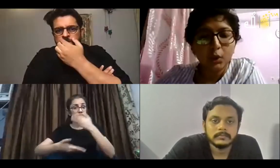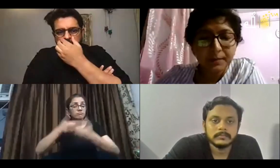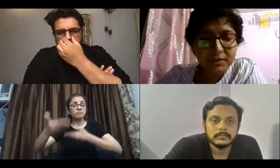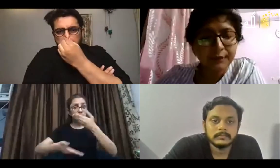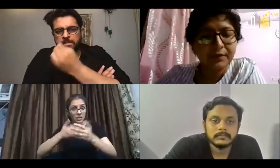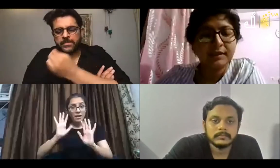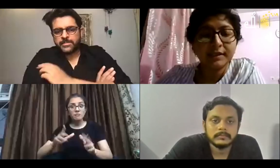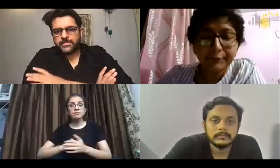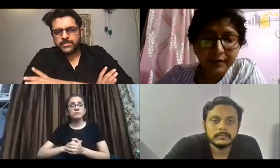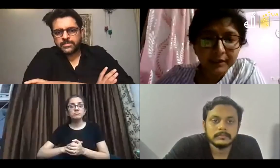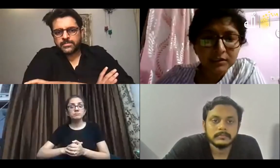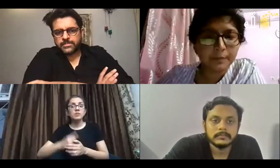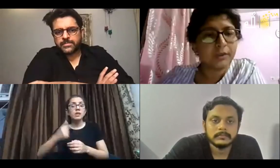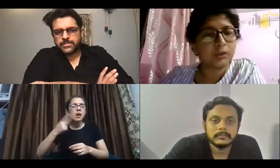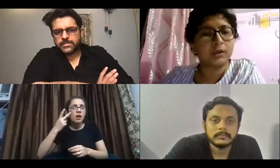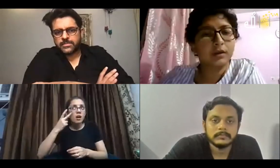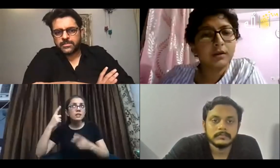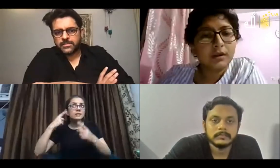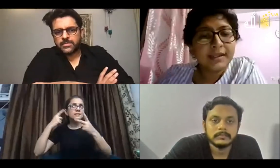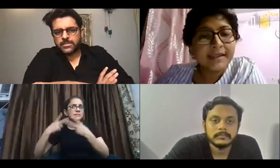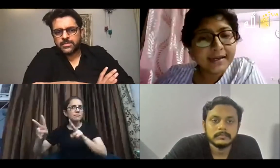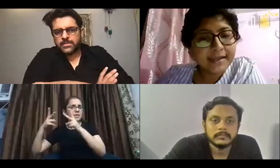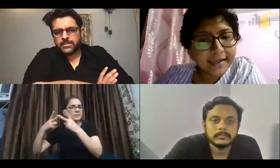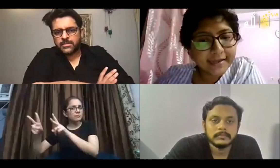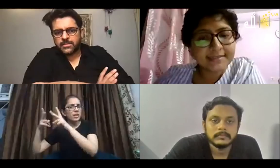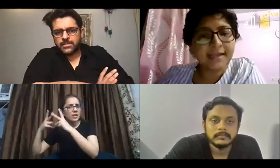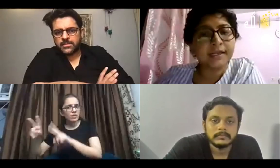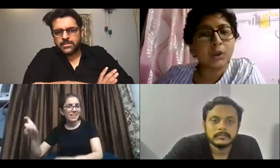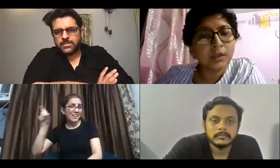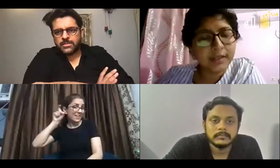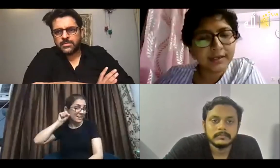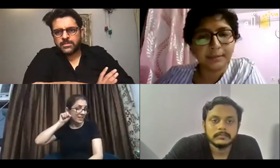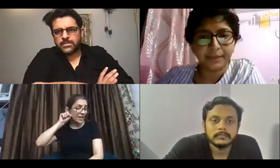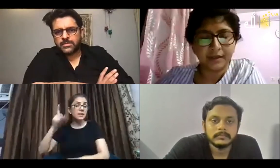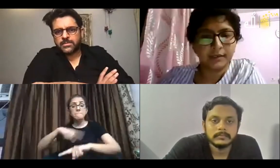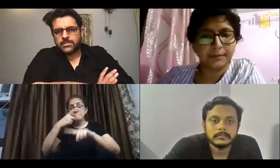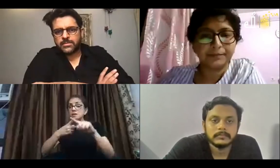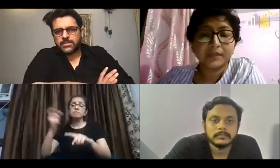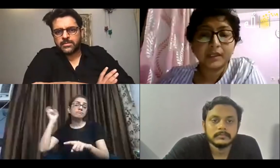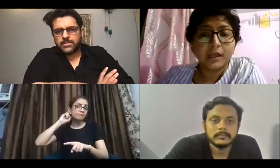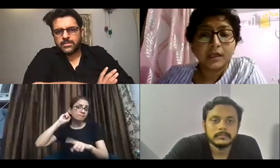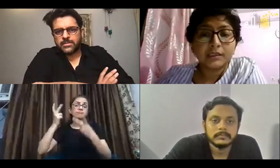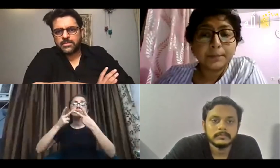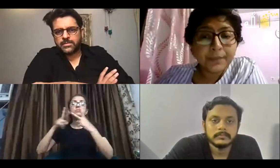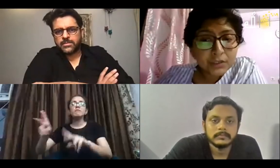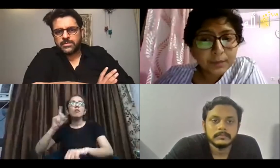was observing the difference between hearing aids and cochlear implant.